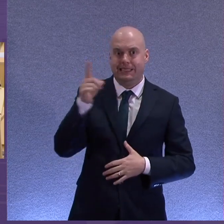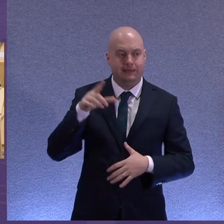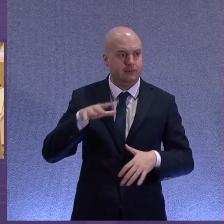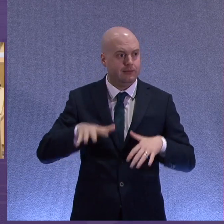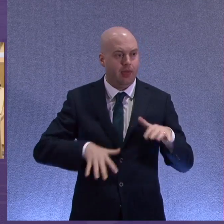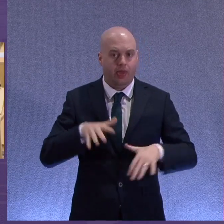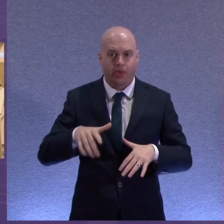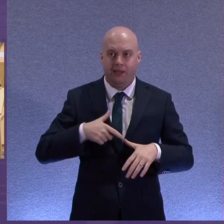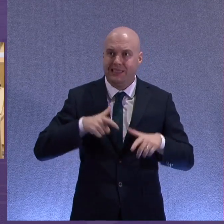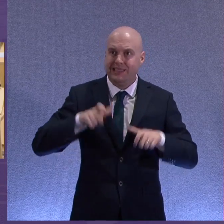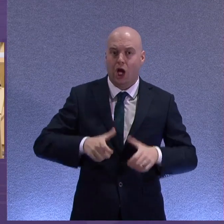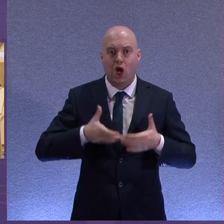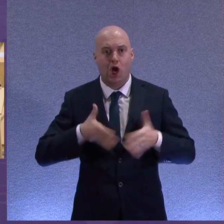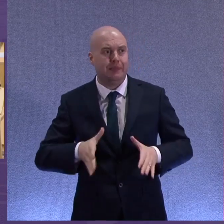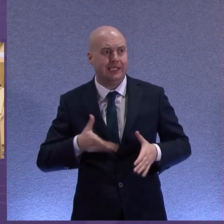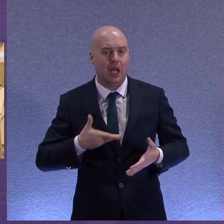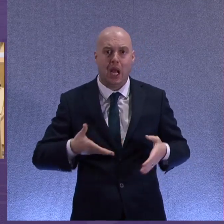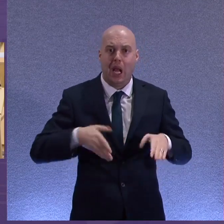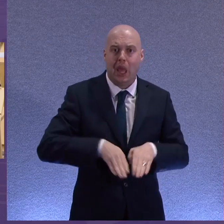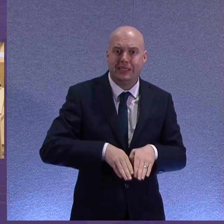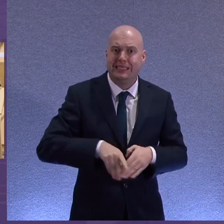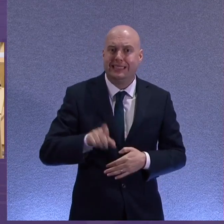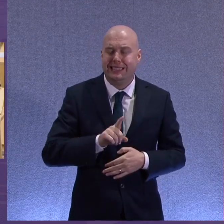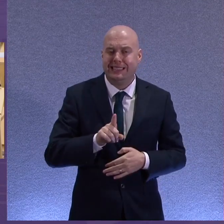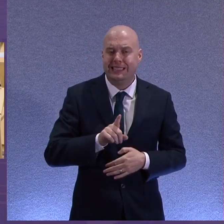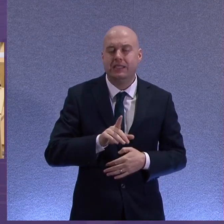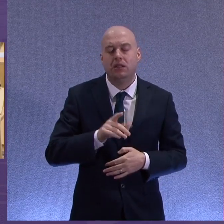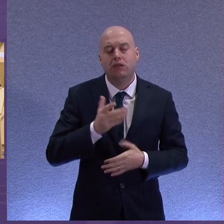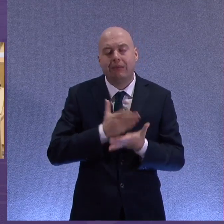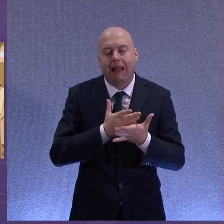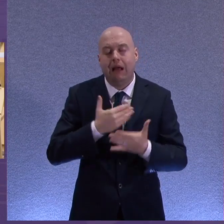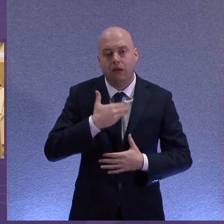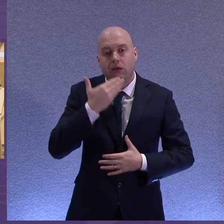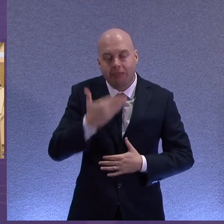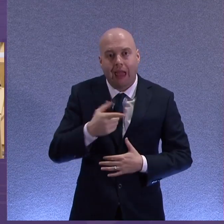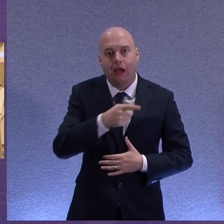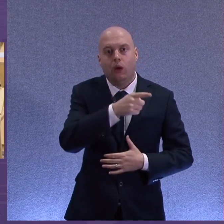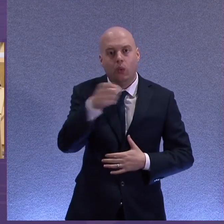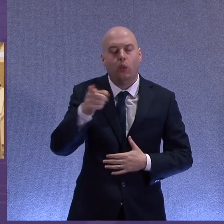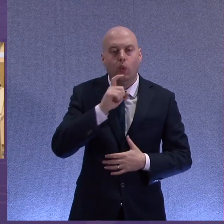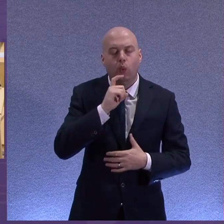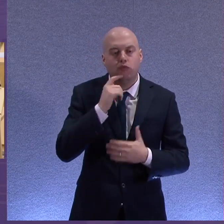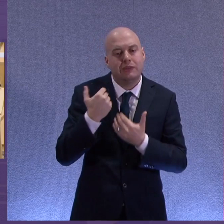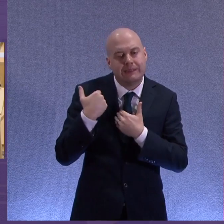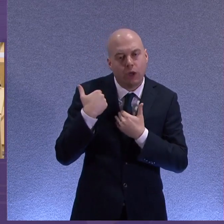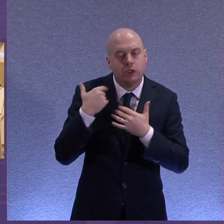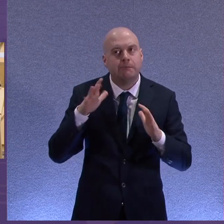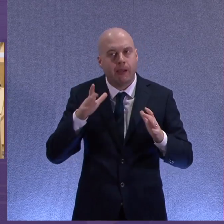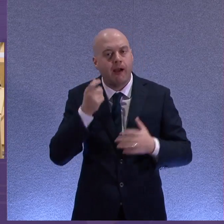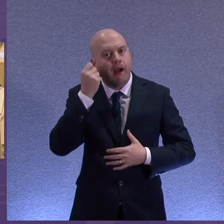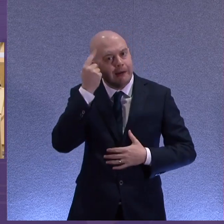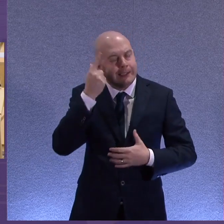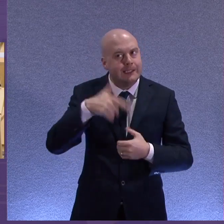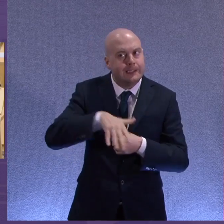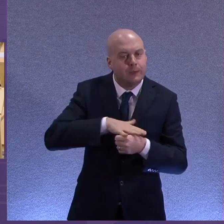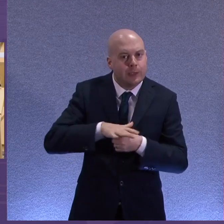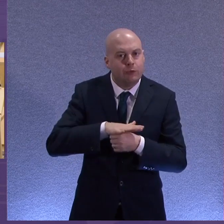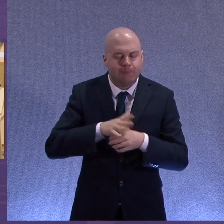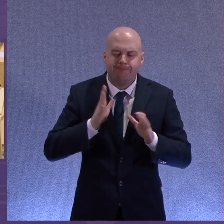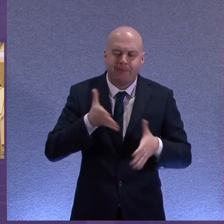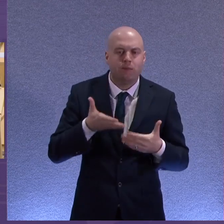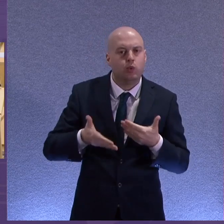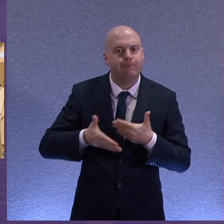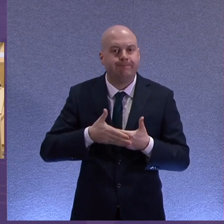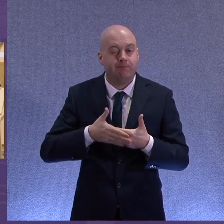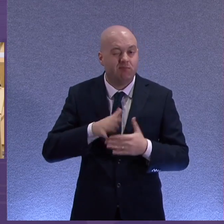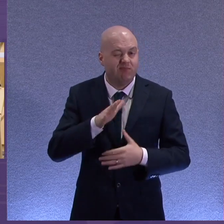responsible approach that they're taking to protect the health and well-being of their workforces. However, I know that there remains some concern that